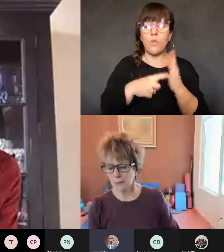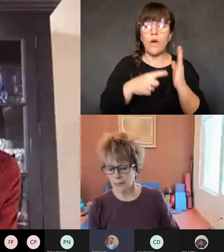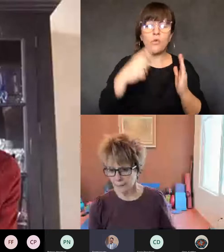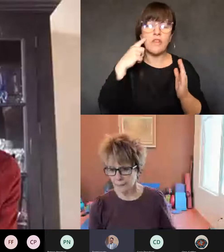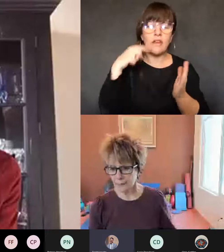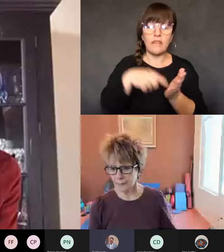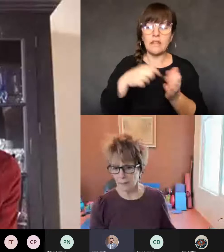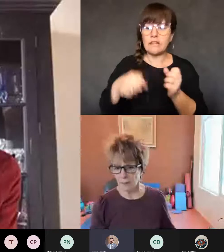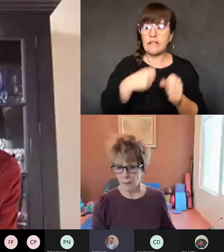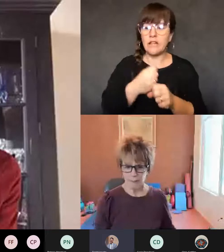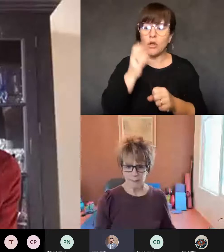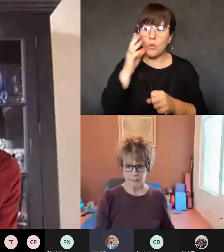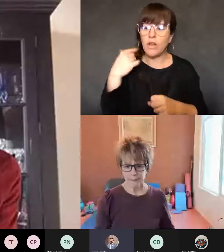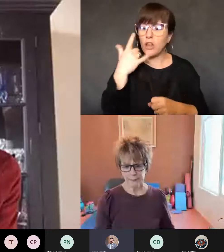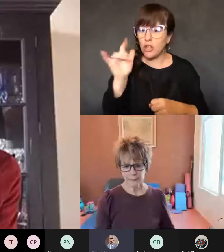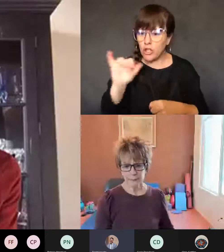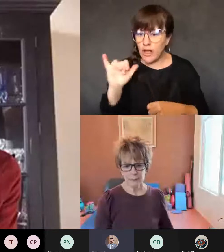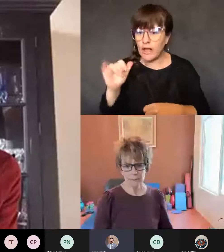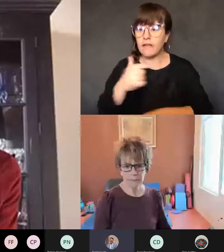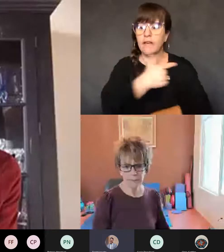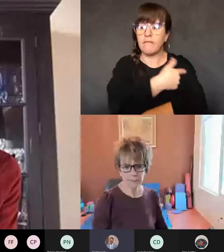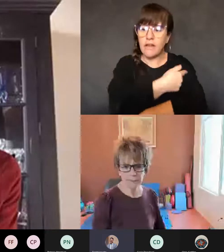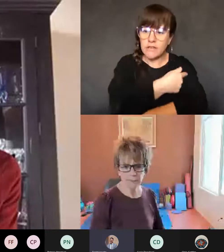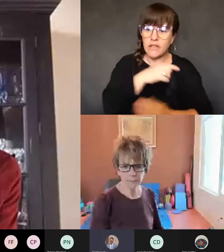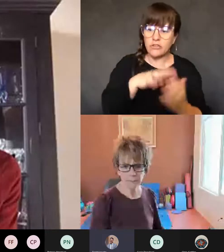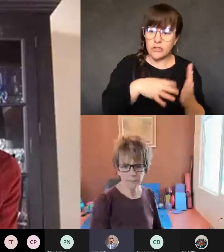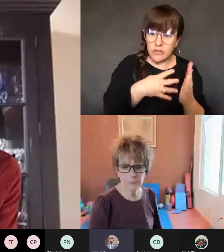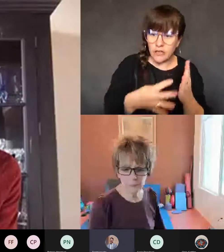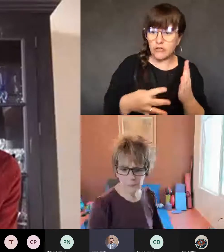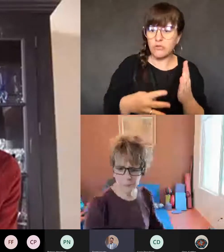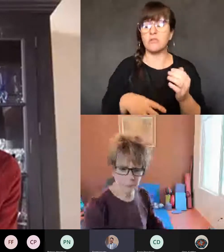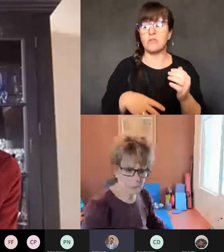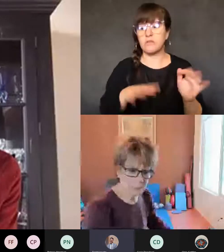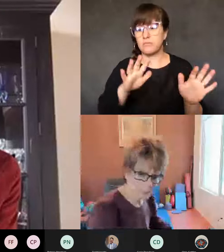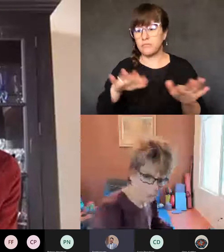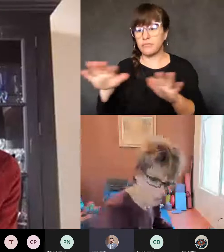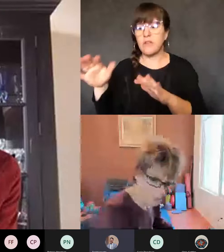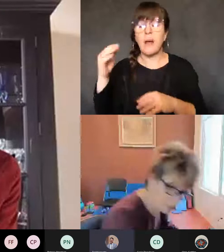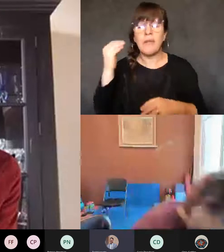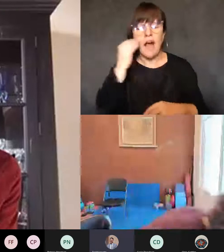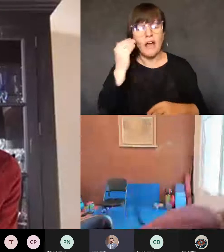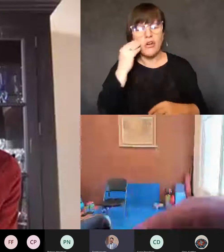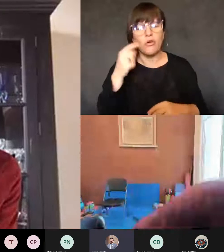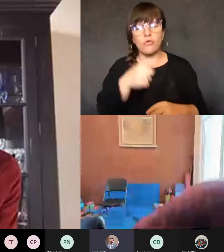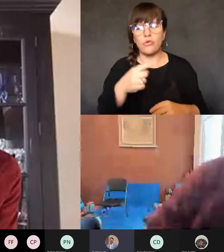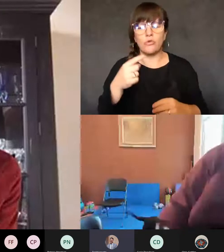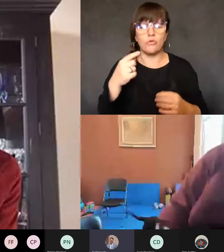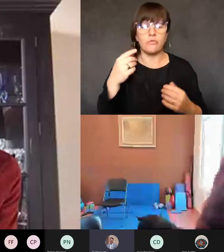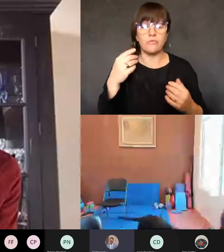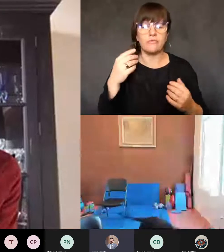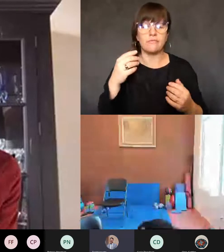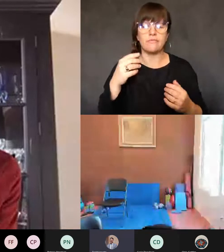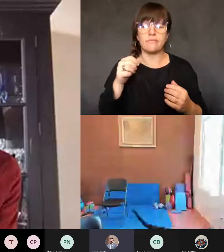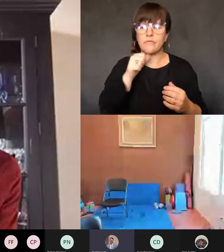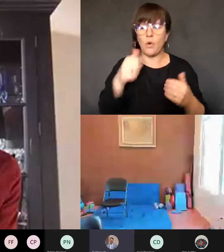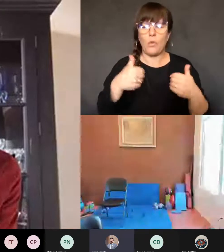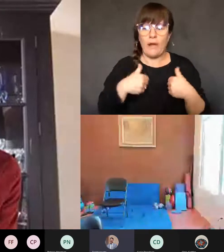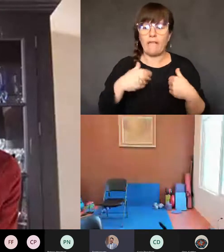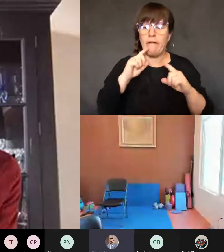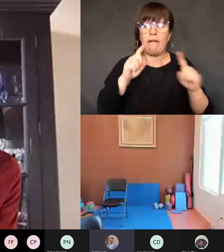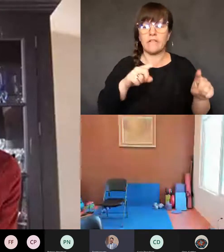and vaccination schedules? Of course, recognizing that you don't have, you're not a mind, you're not going to be able to tell where the